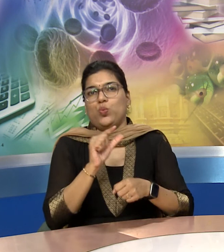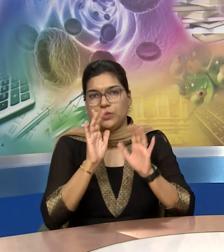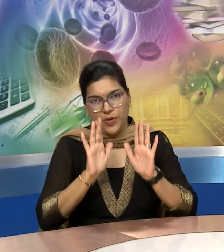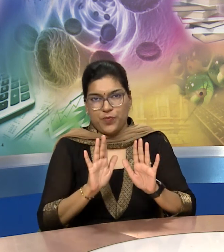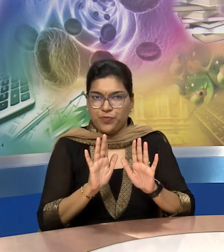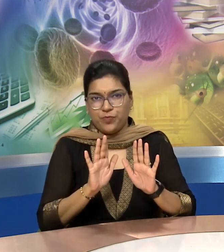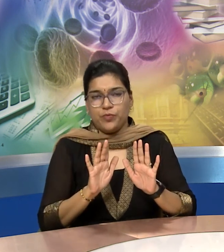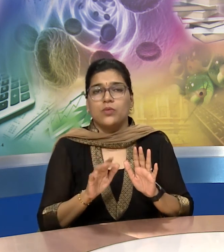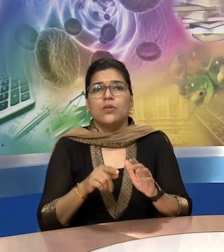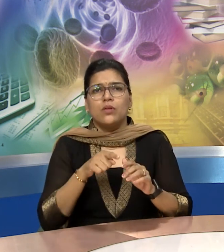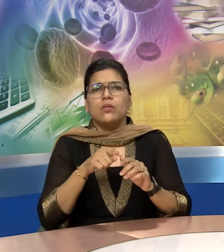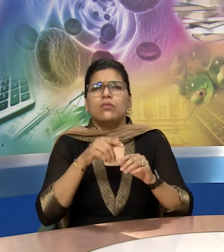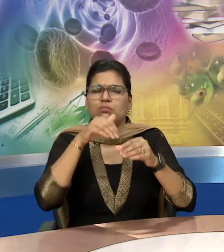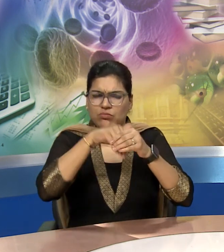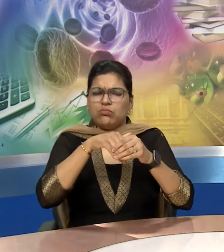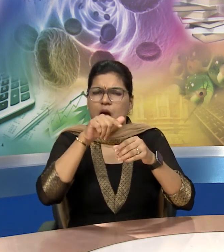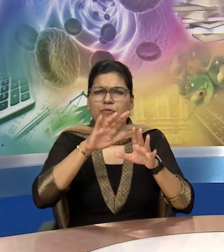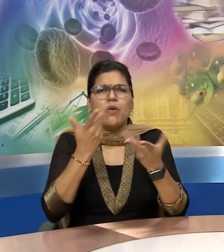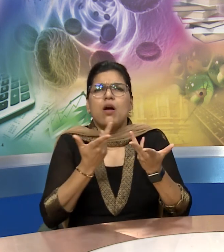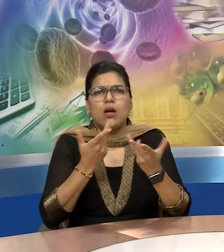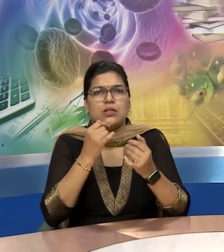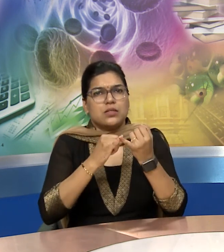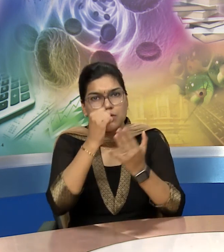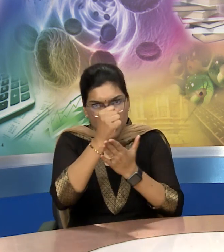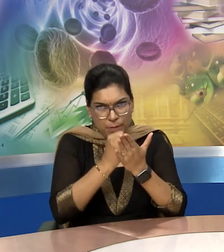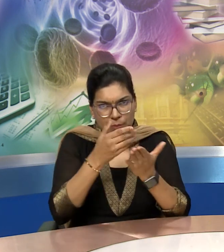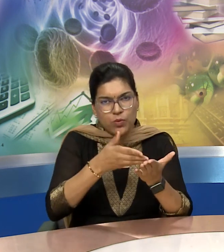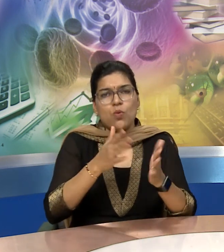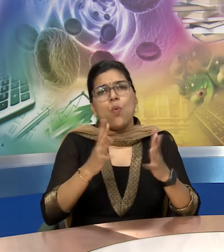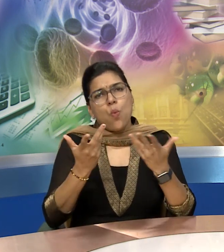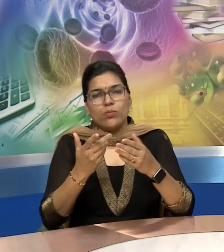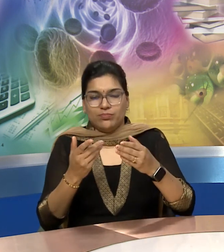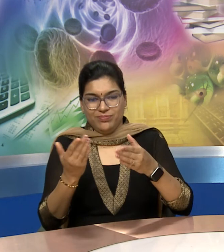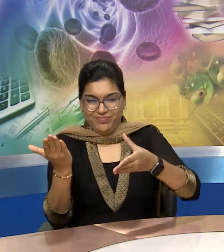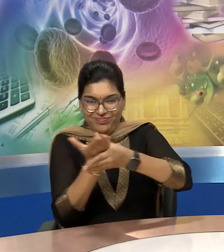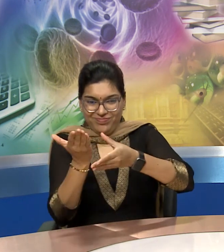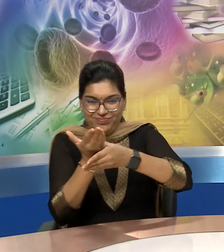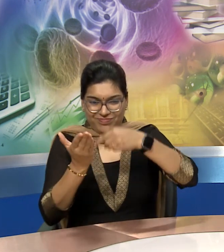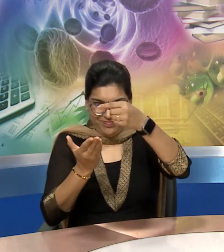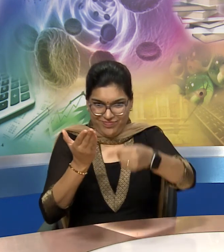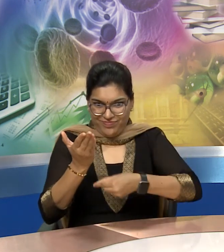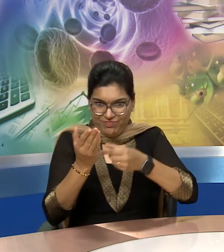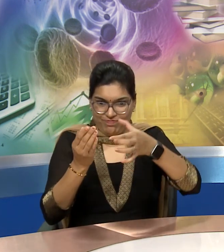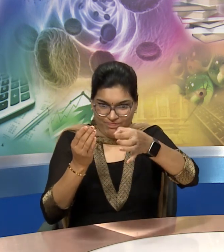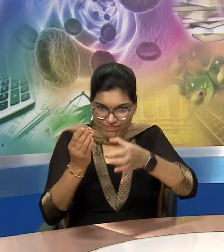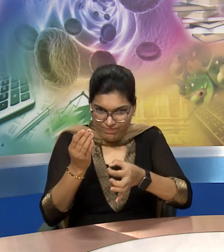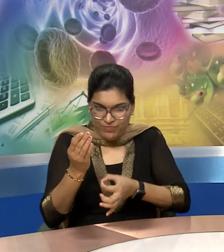This publisher, Leob Classical Library, is a non-Indian publisher. They are usually having some